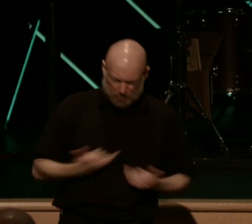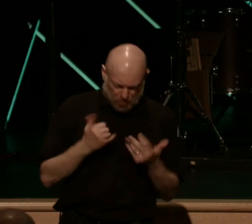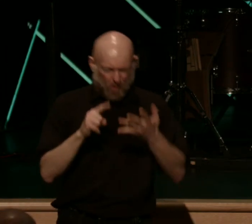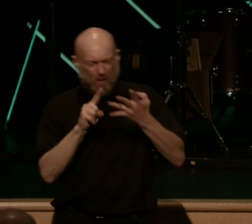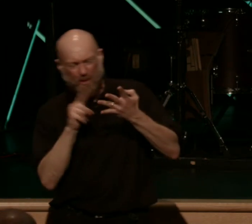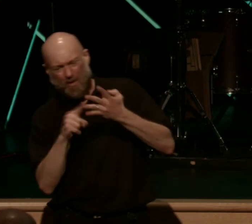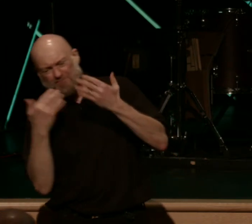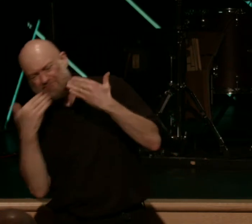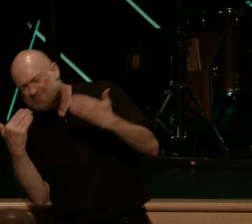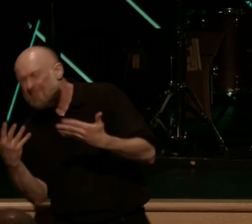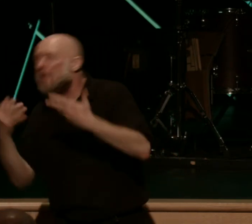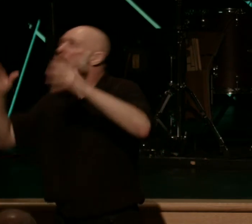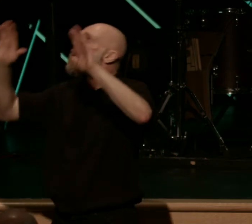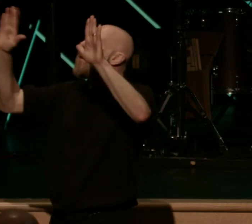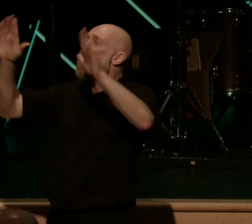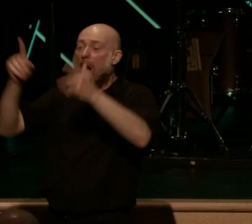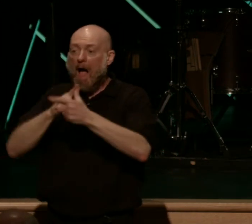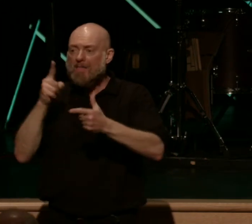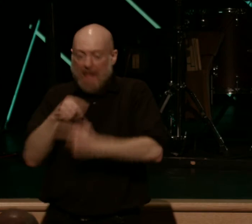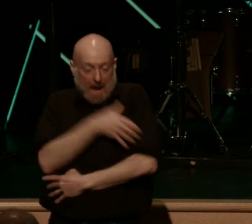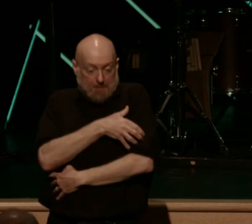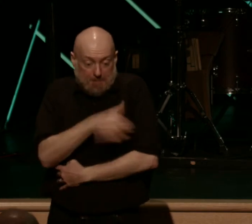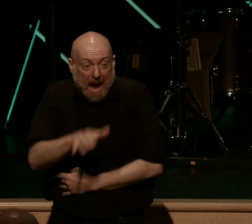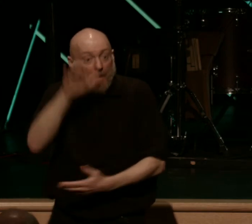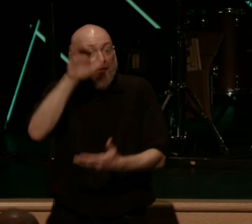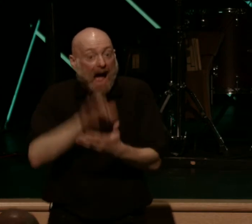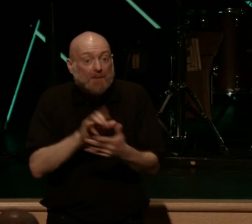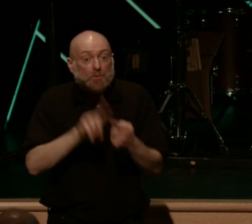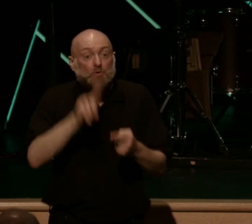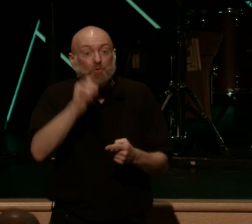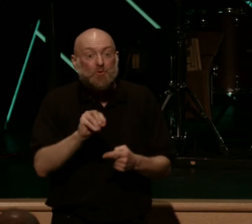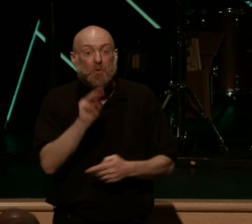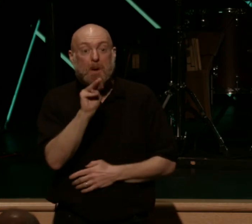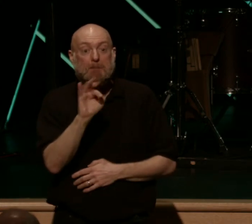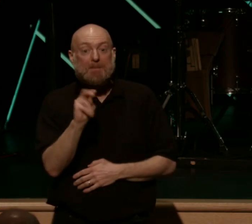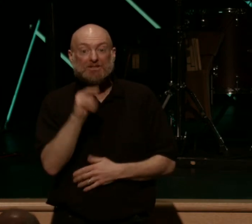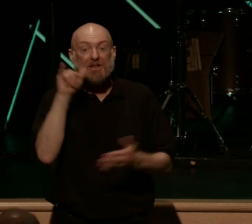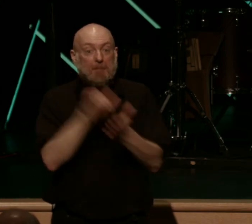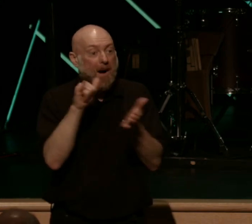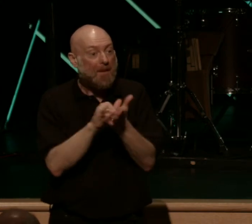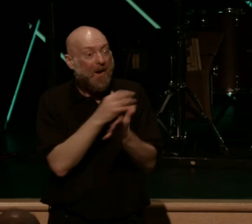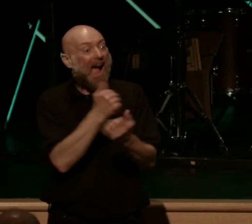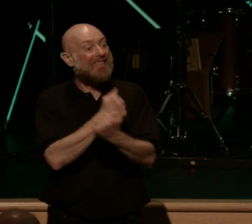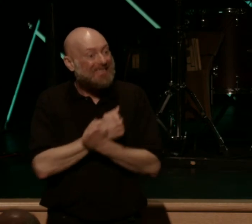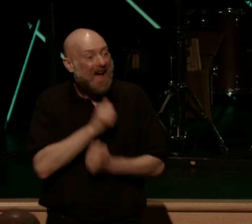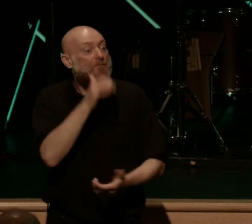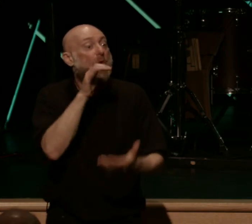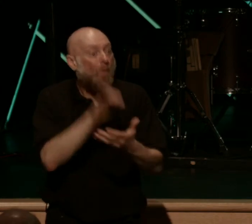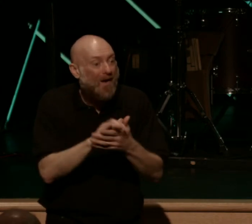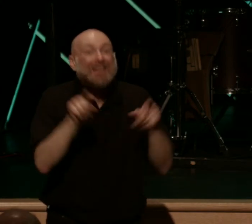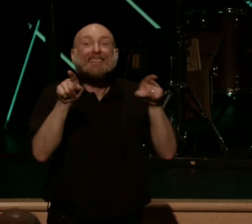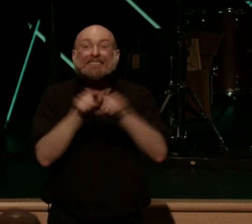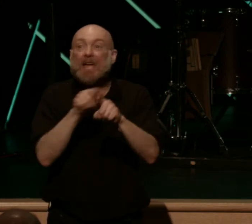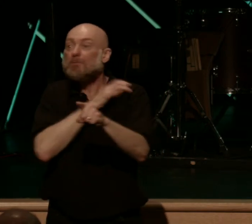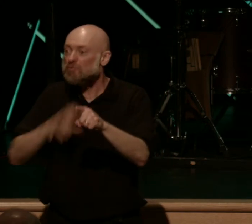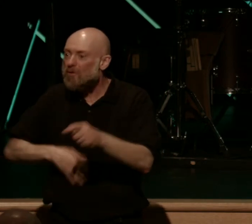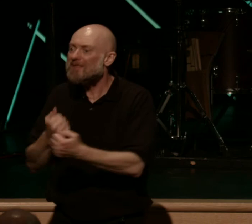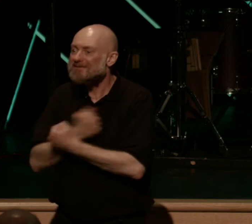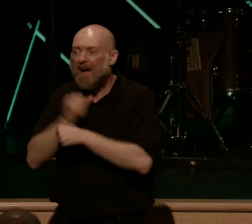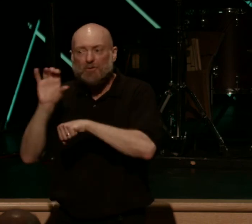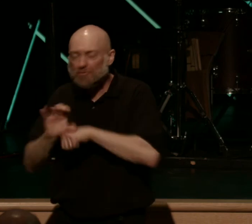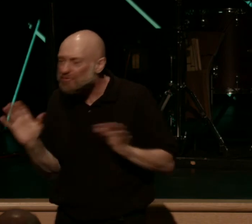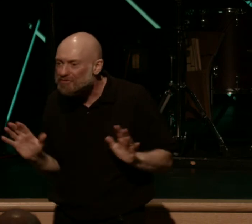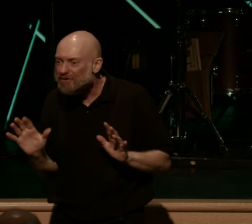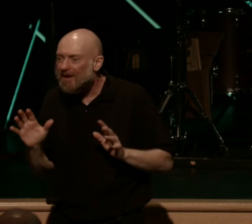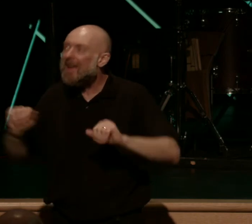gratitude and awe, and then empowering them to do mission impossible and to love their wives as Christ loved the church